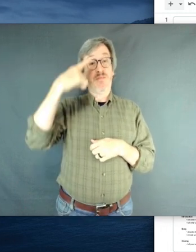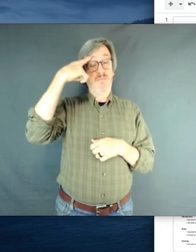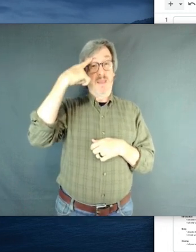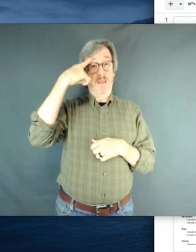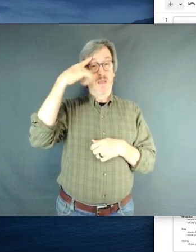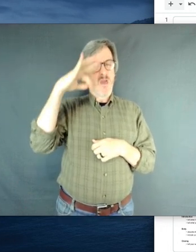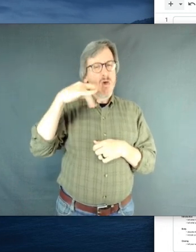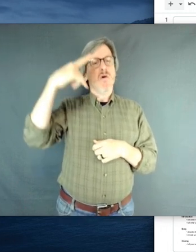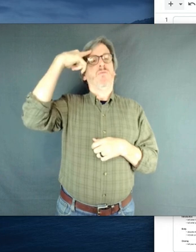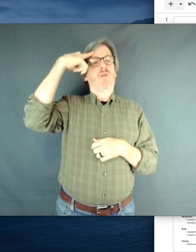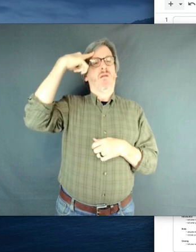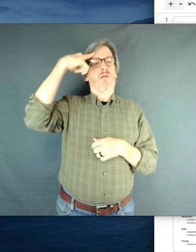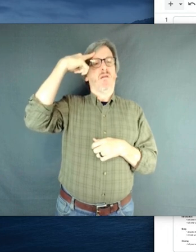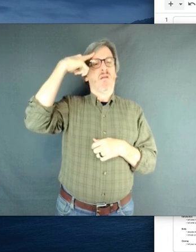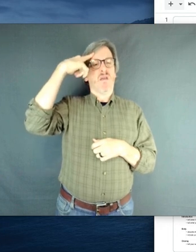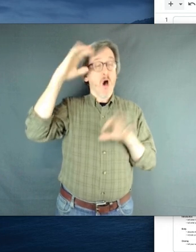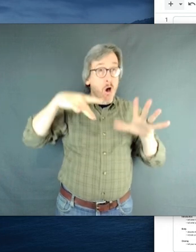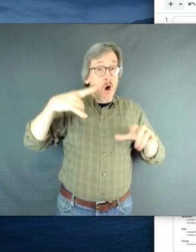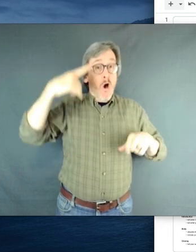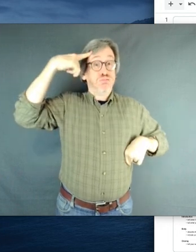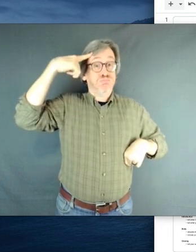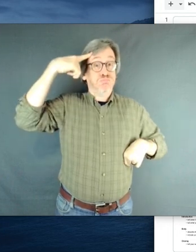And think.